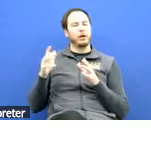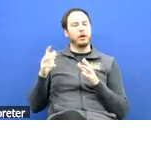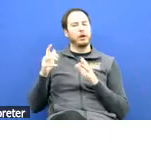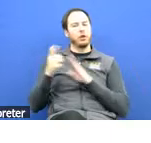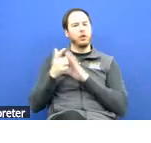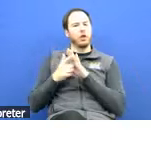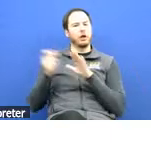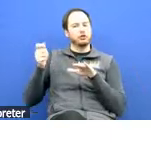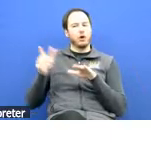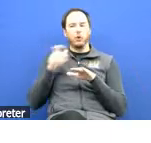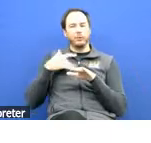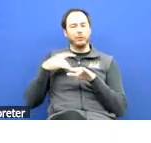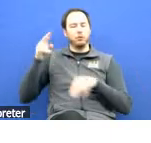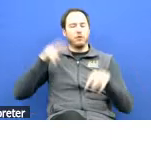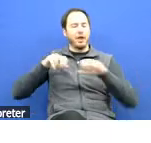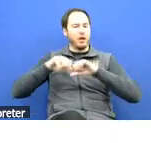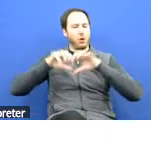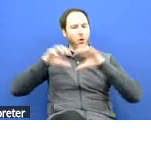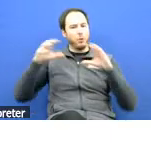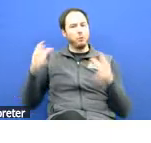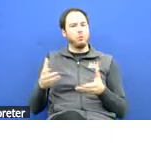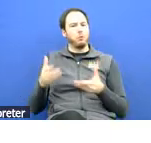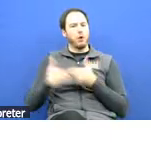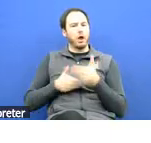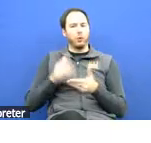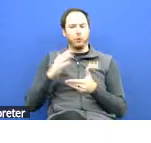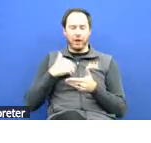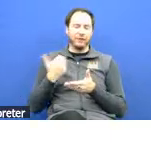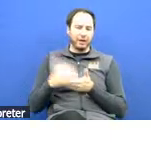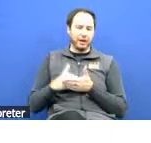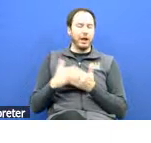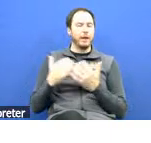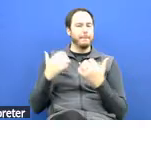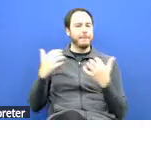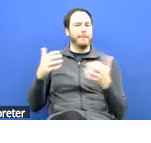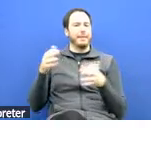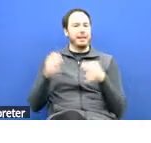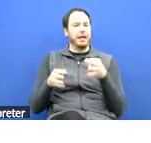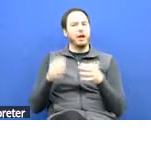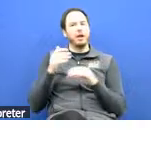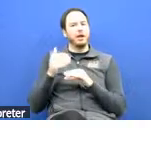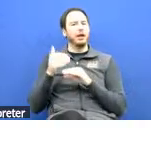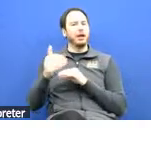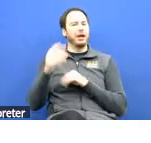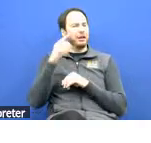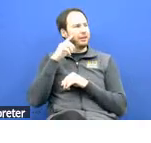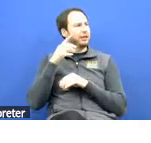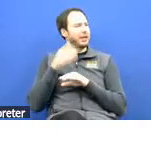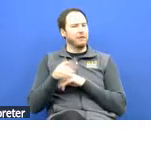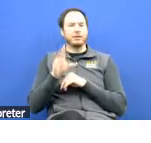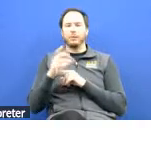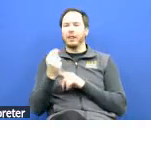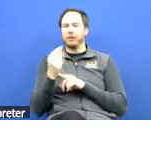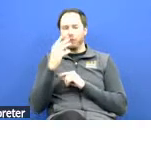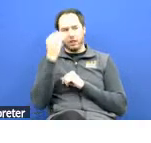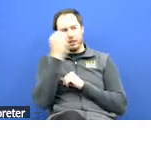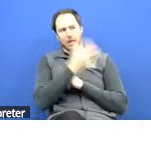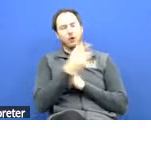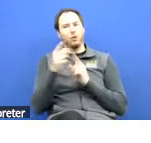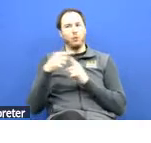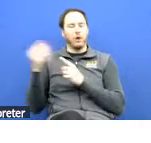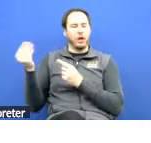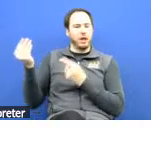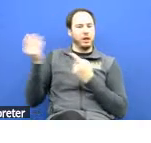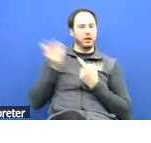presides over this whole thing, that there will be another public hearing likely on December 11th. We'll let you know when that notice is issued. It